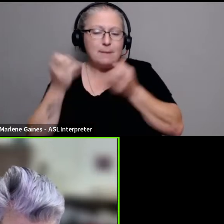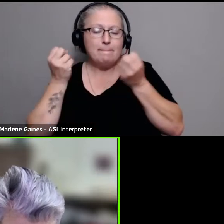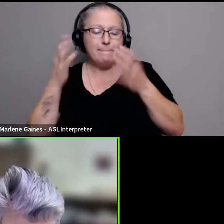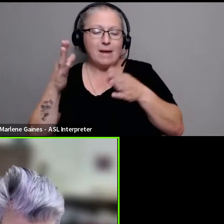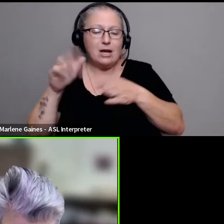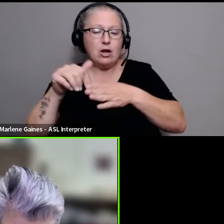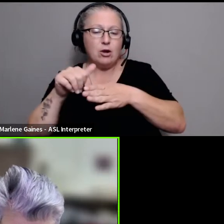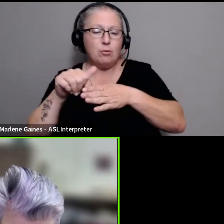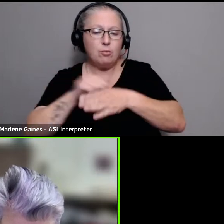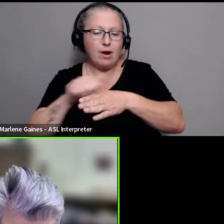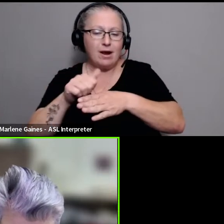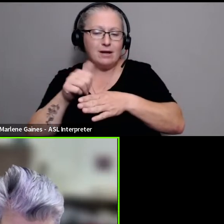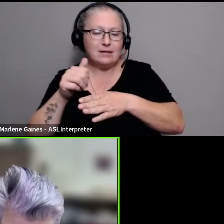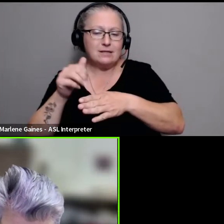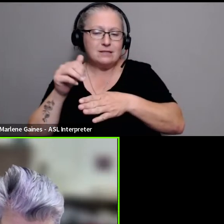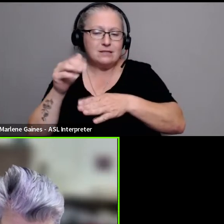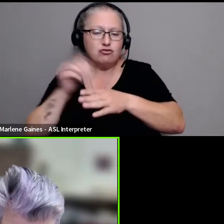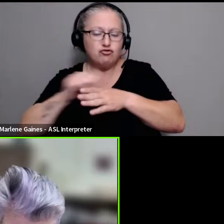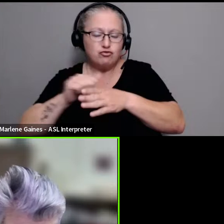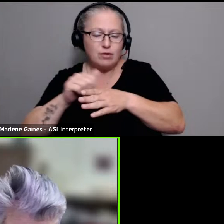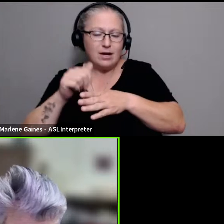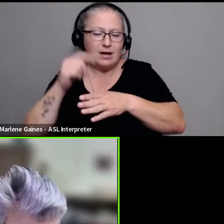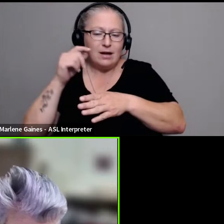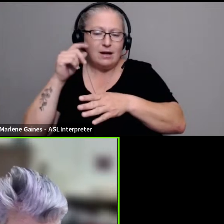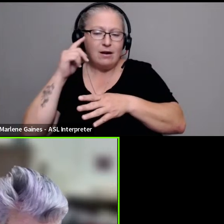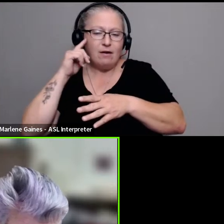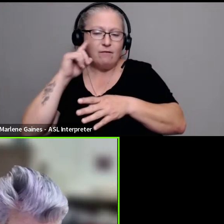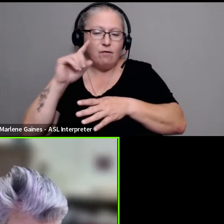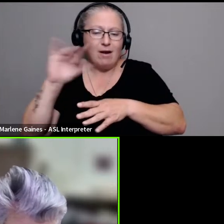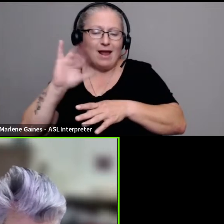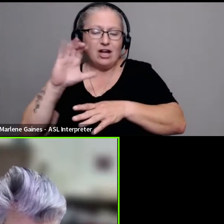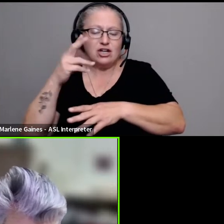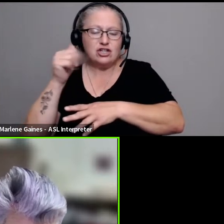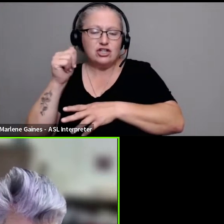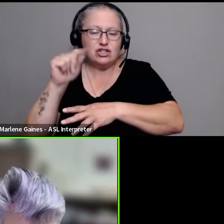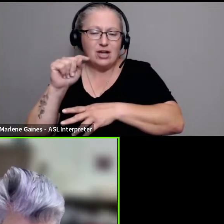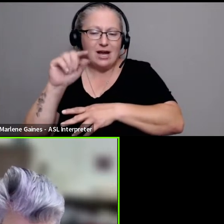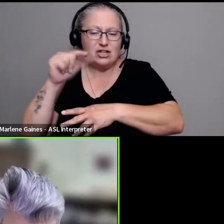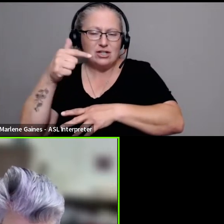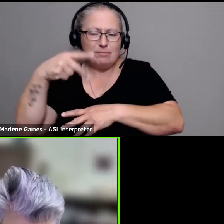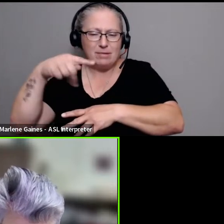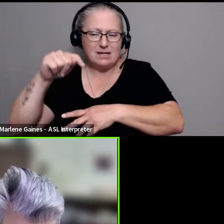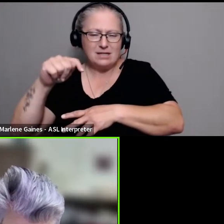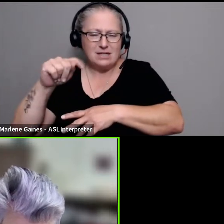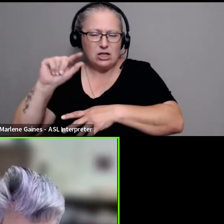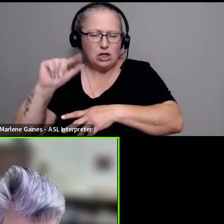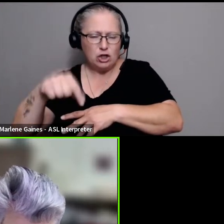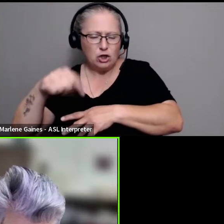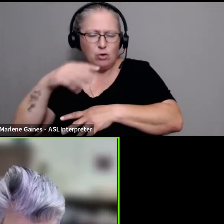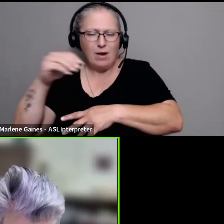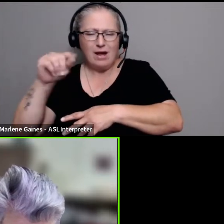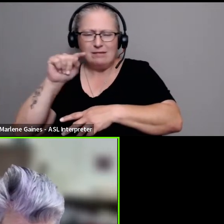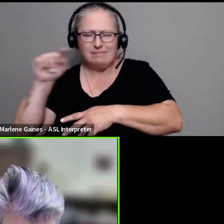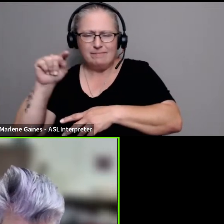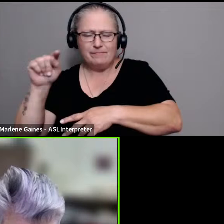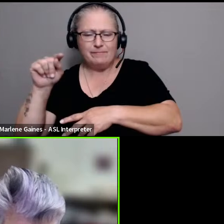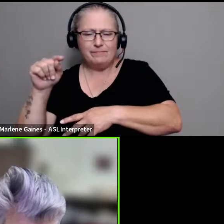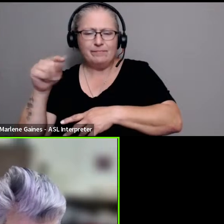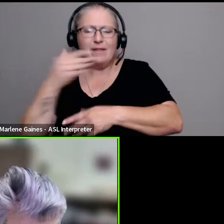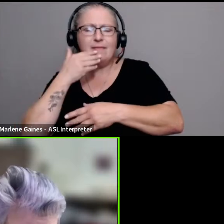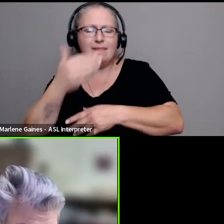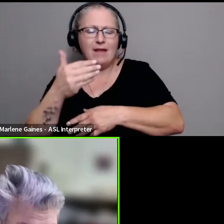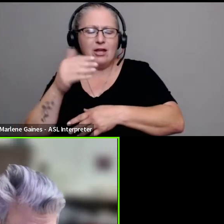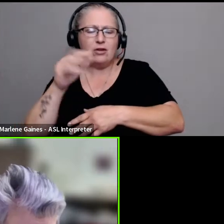practice hands-on trainings with AI tools like ChatGPTQ, Suno, and more. And thank you to the San Mateo Unified School